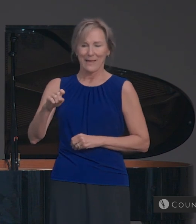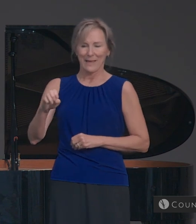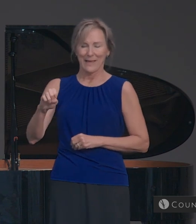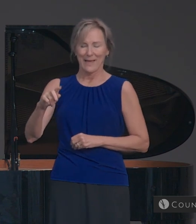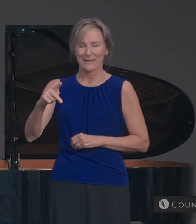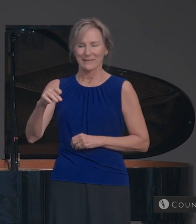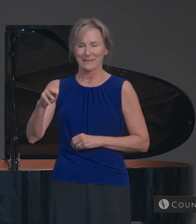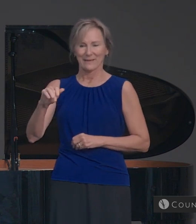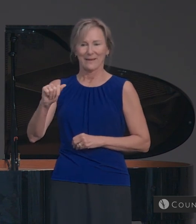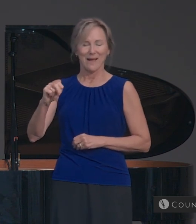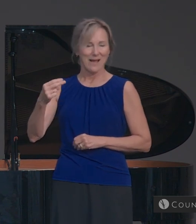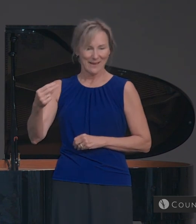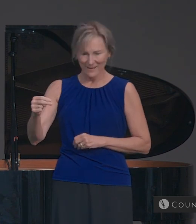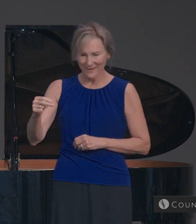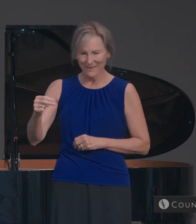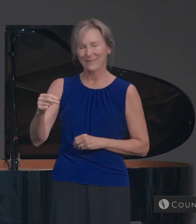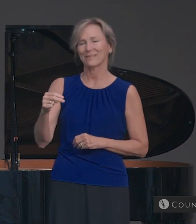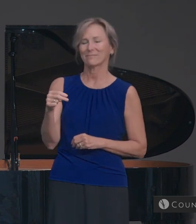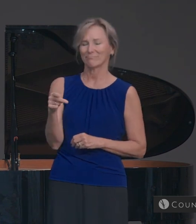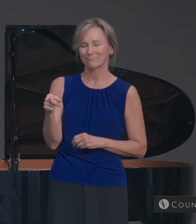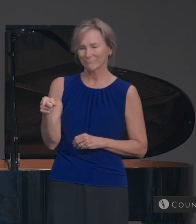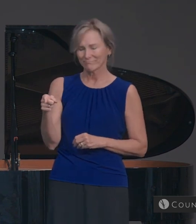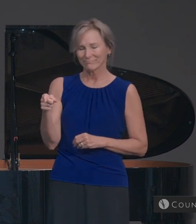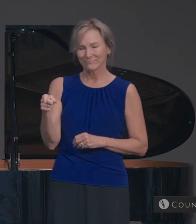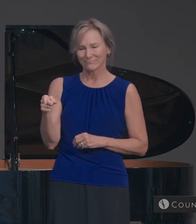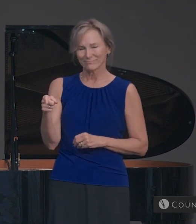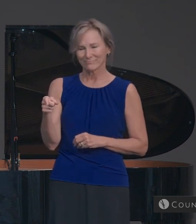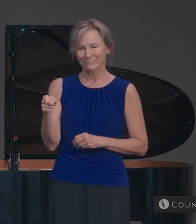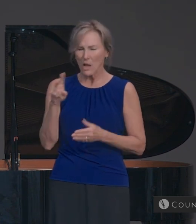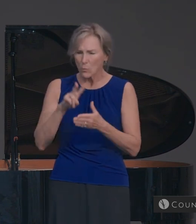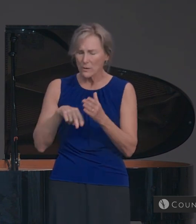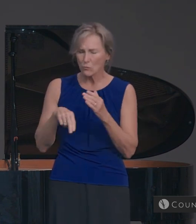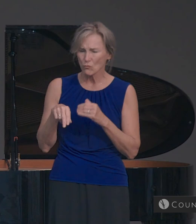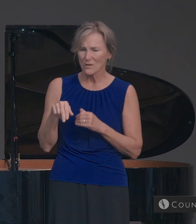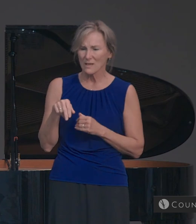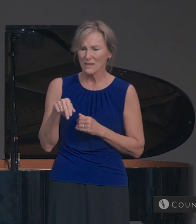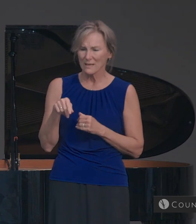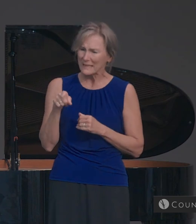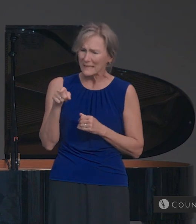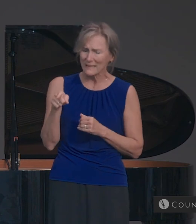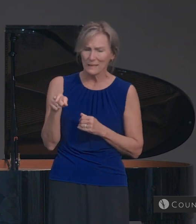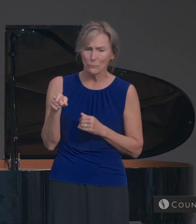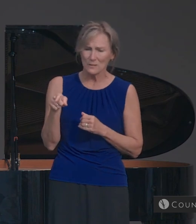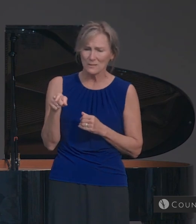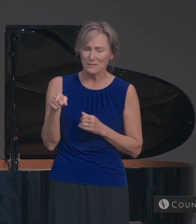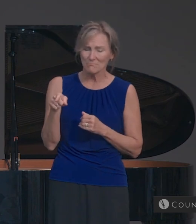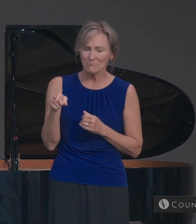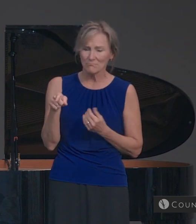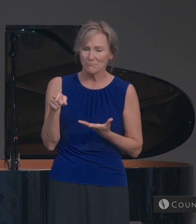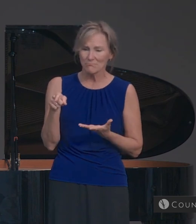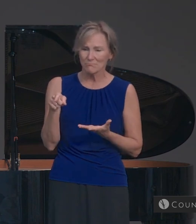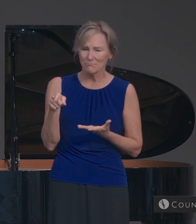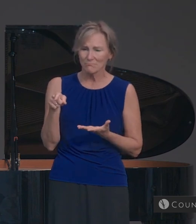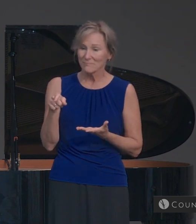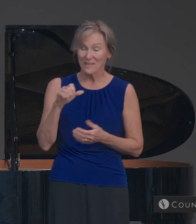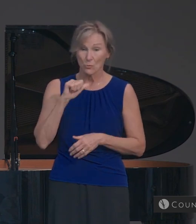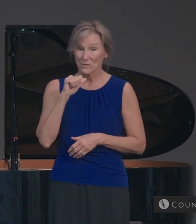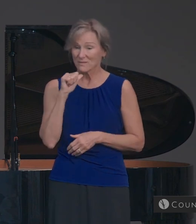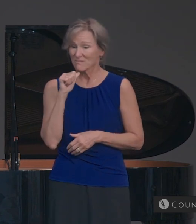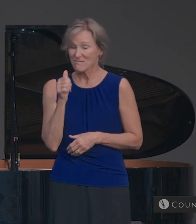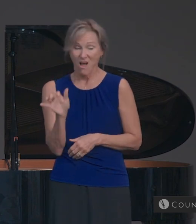of Jotham, the son of Ahaz. And we read that he was not like